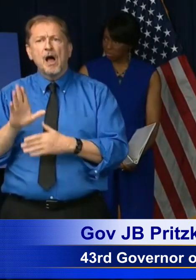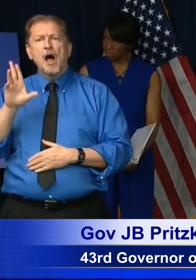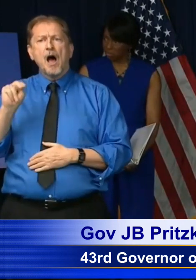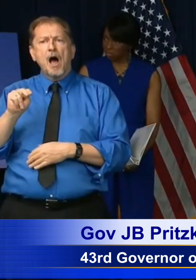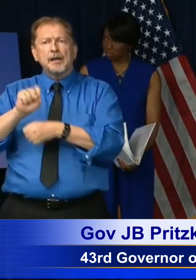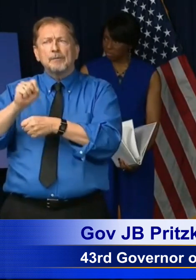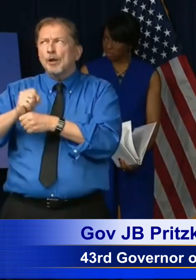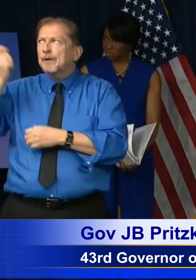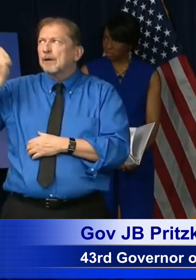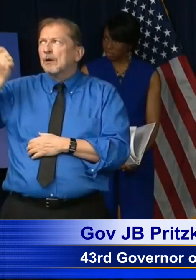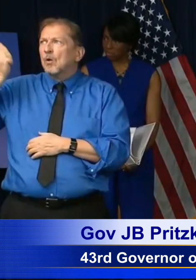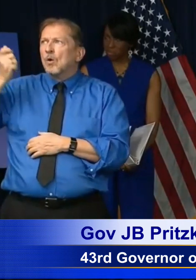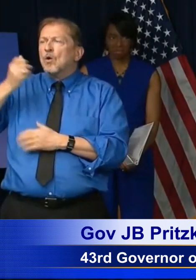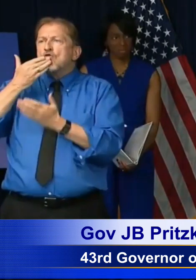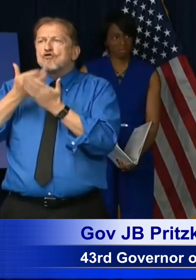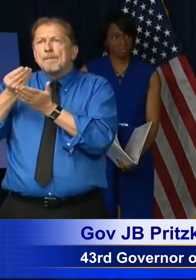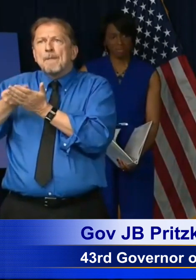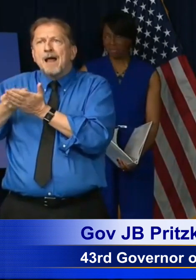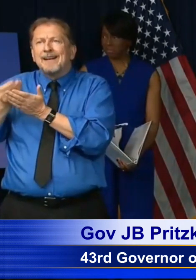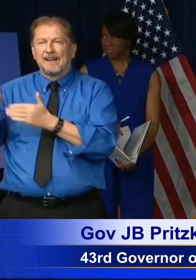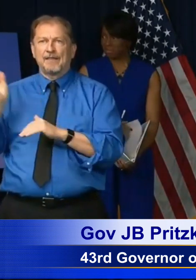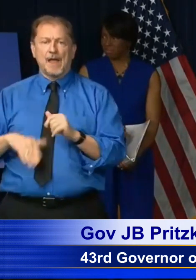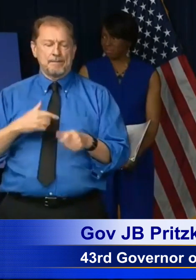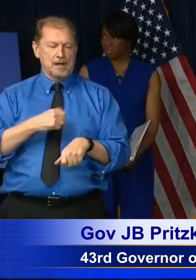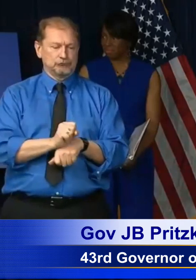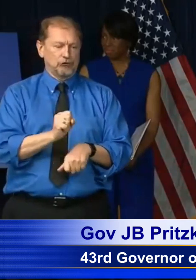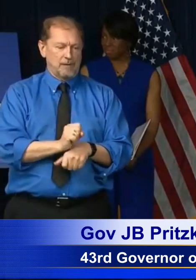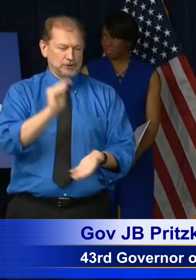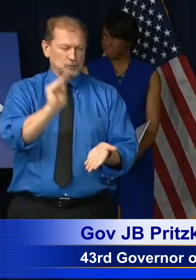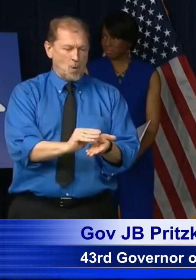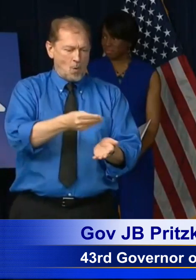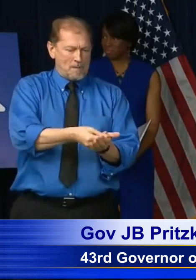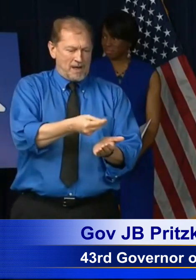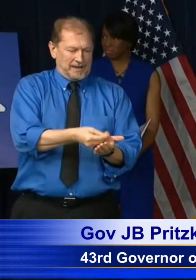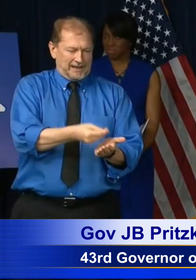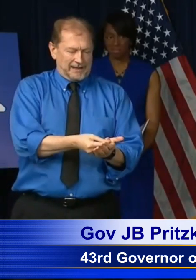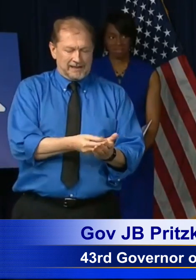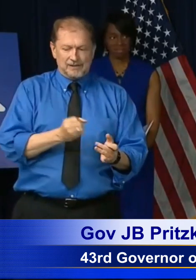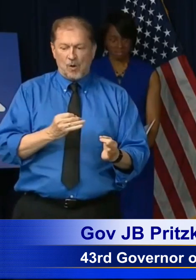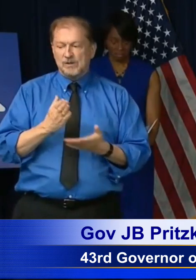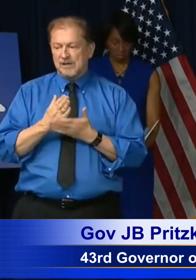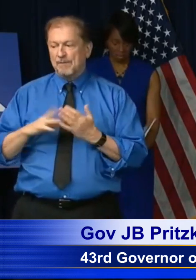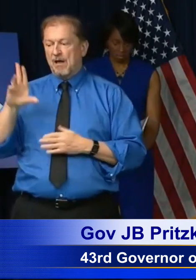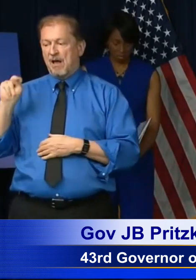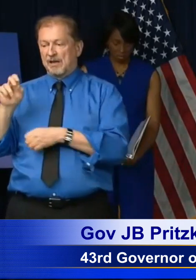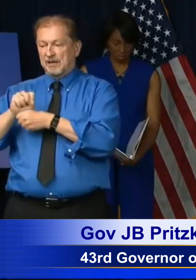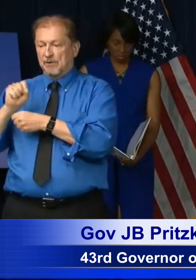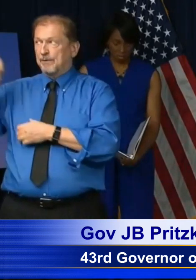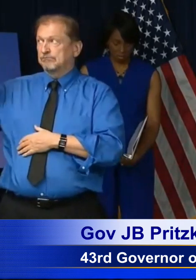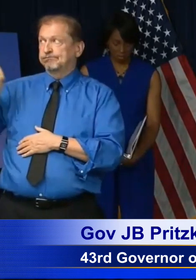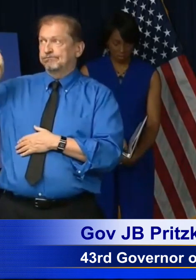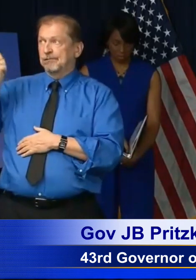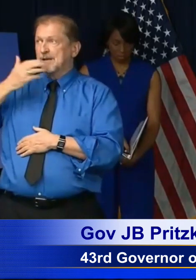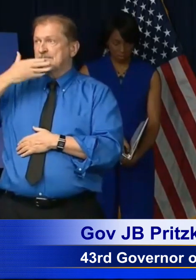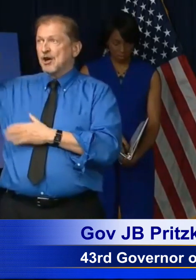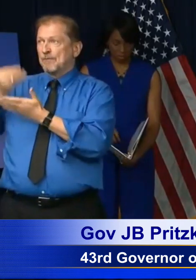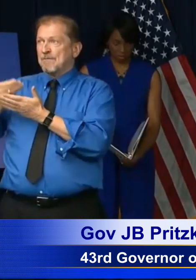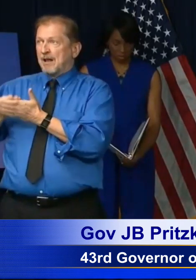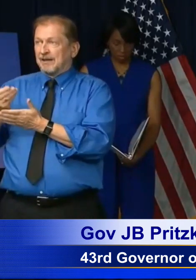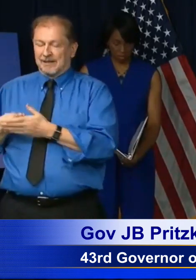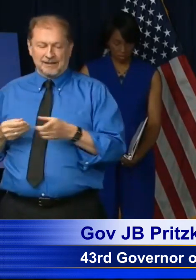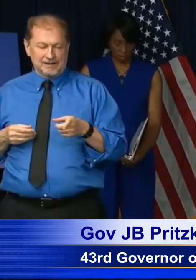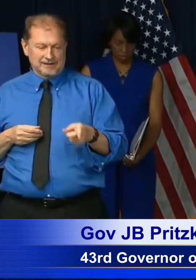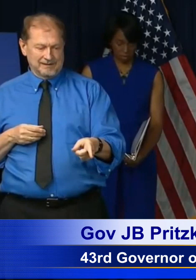remain off work until their benefits run out, even though they could go back to their jobs in many cases? I don't know what to say. That